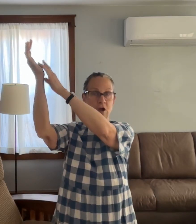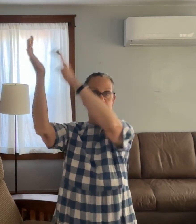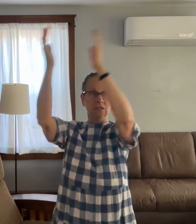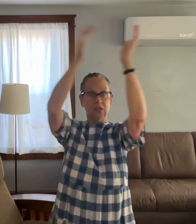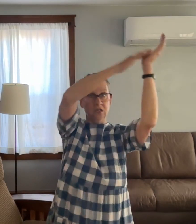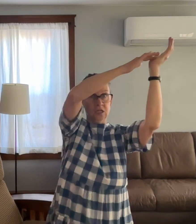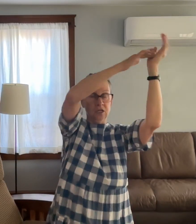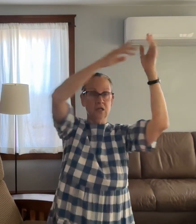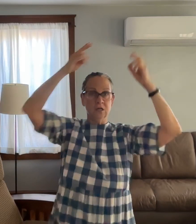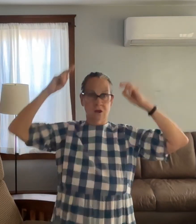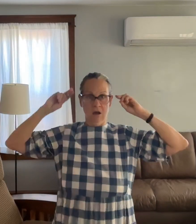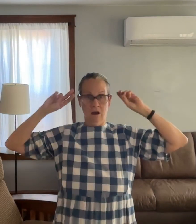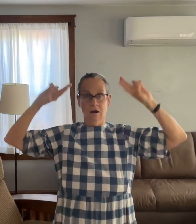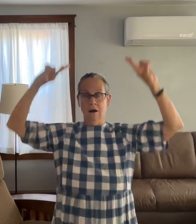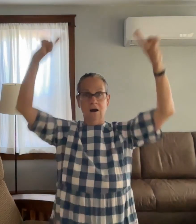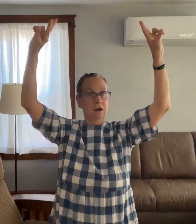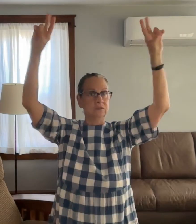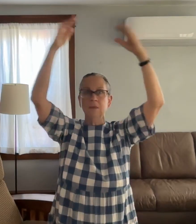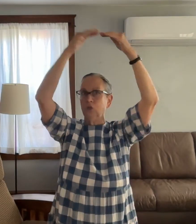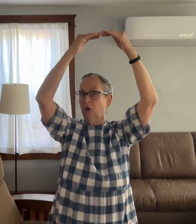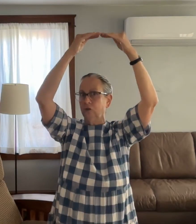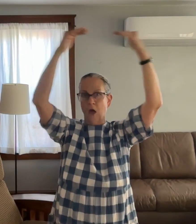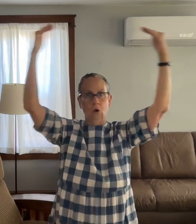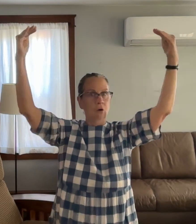eyes. He comes. And then y'all do that whole thing